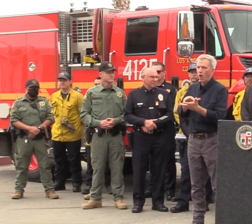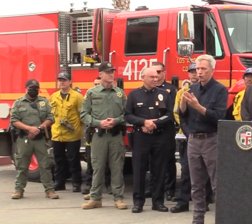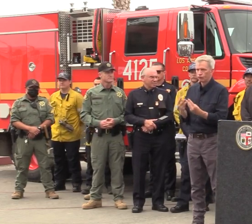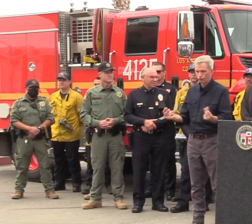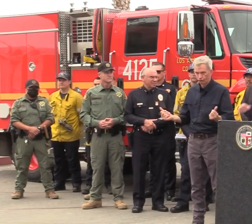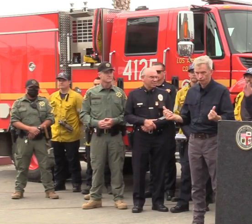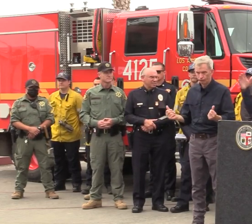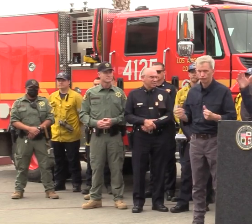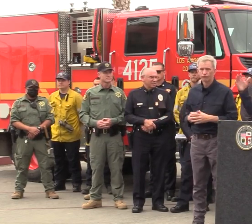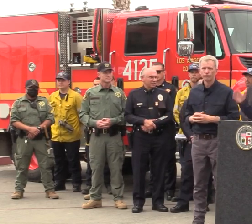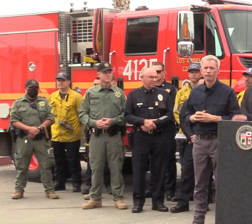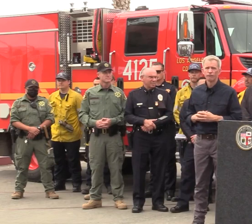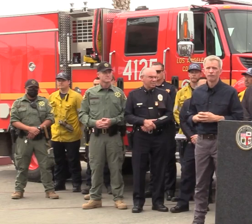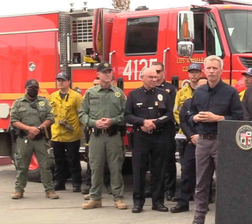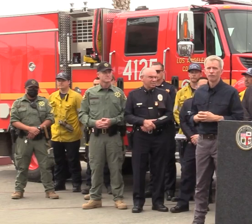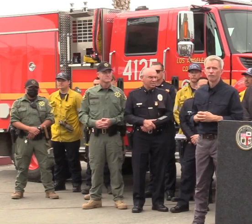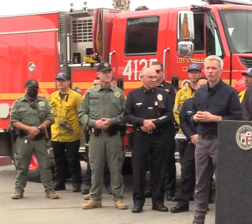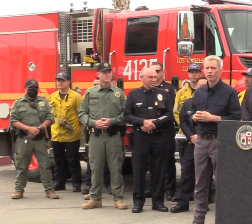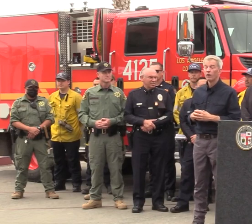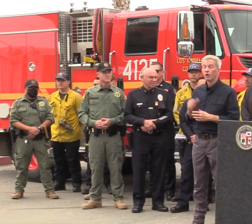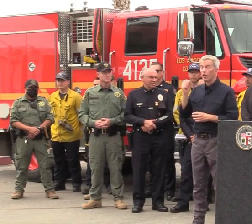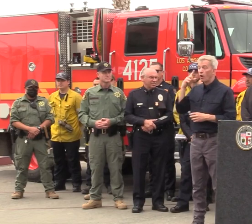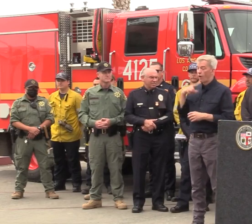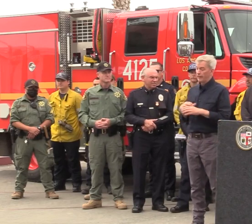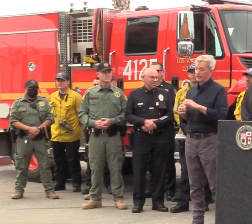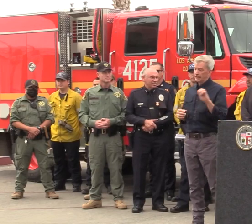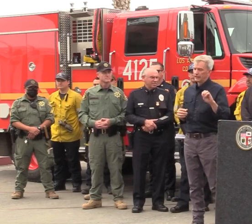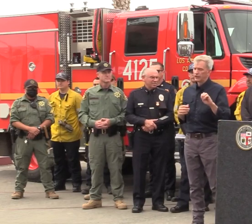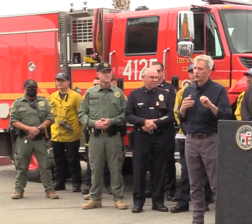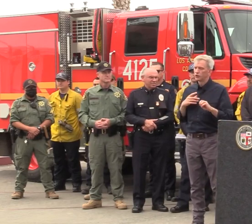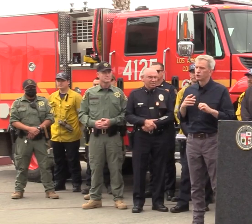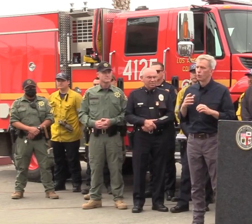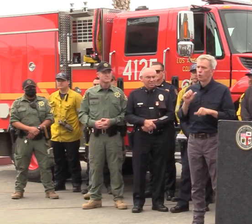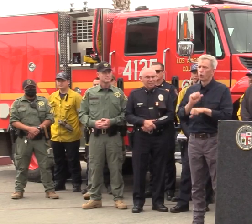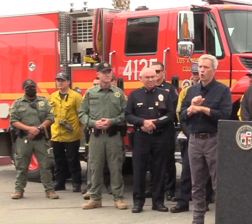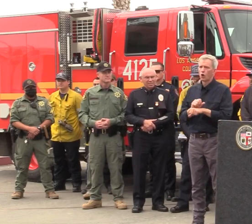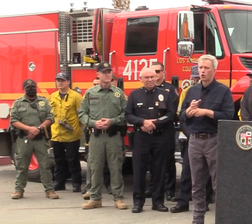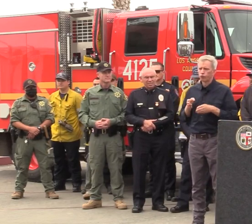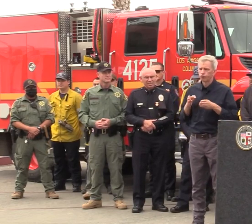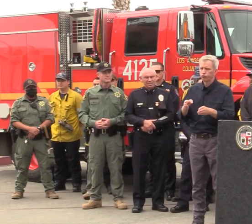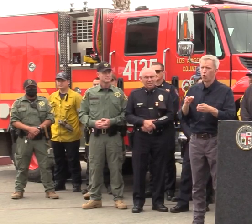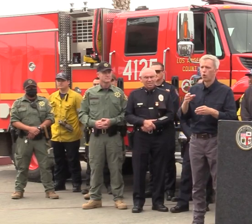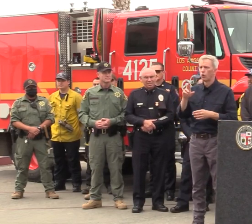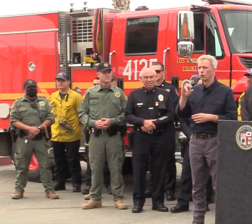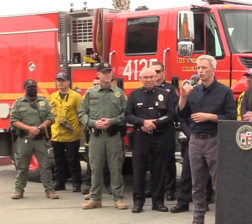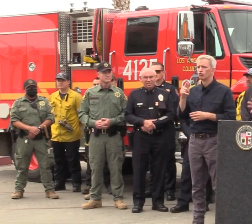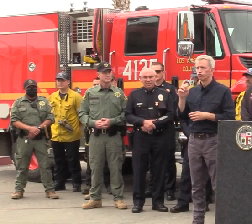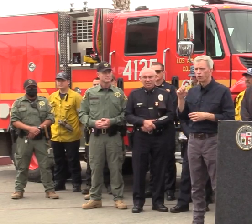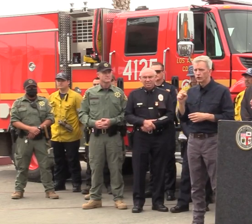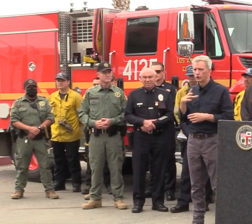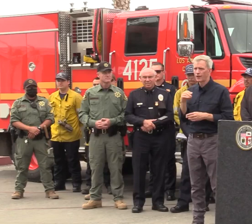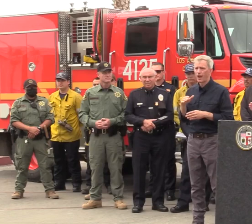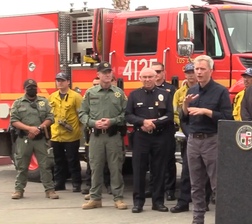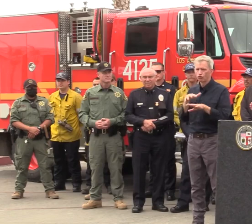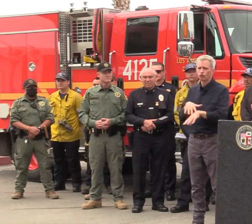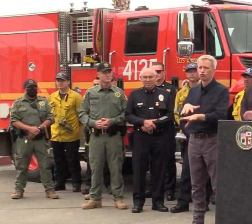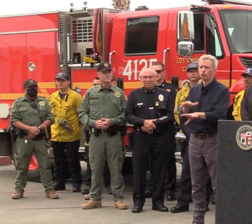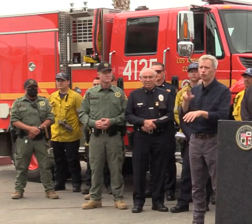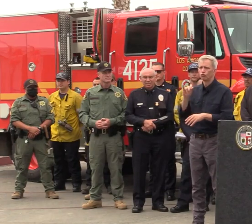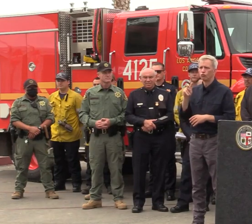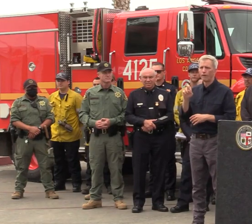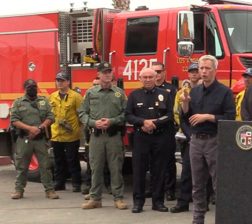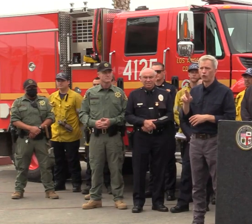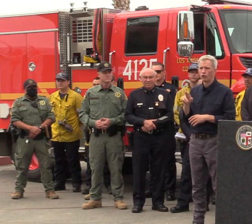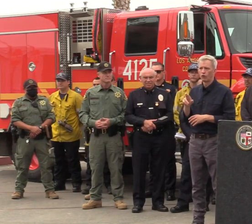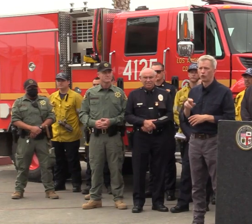today. And on the east, we're working the three R's, the roads, the ridges, and the rivers, working boxing that in